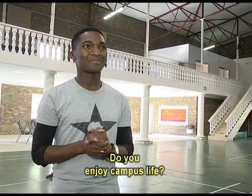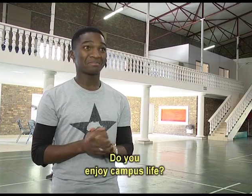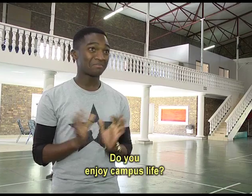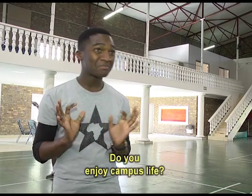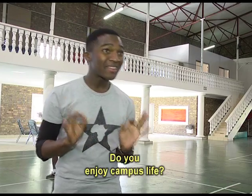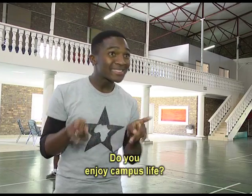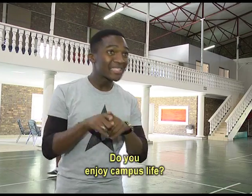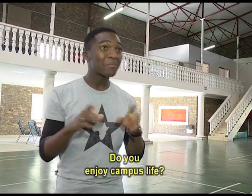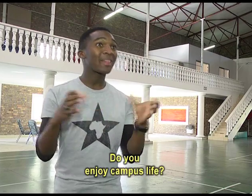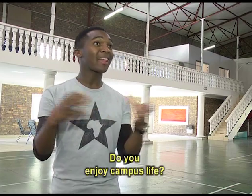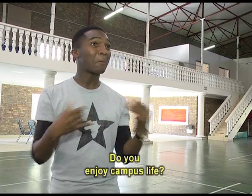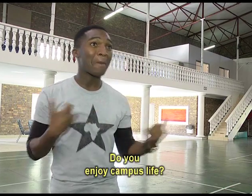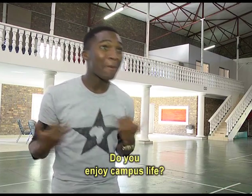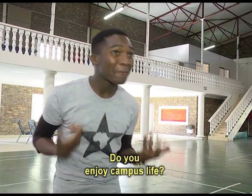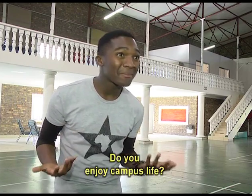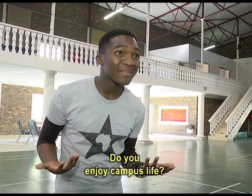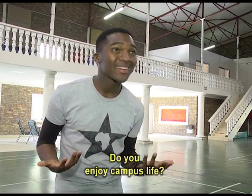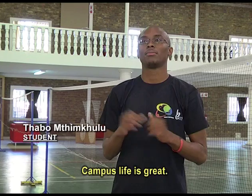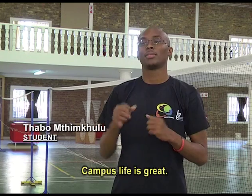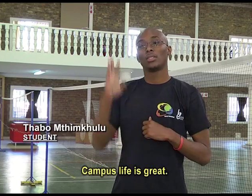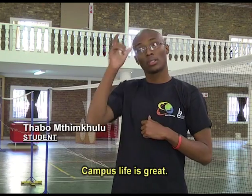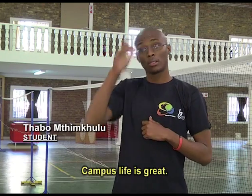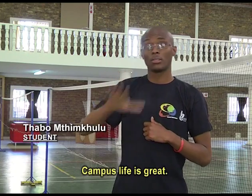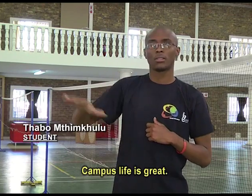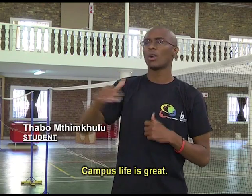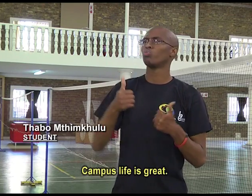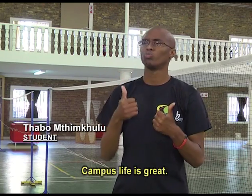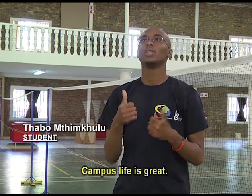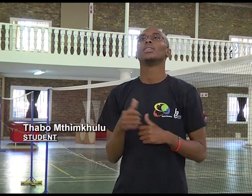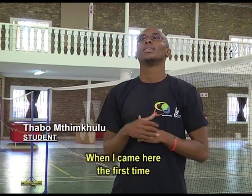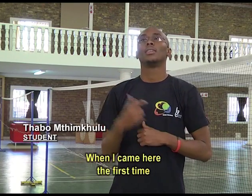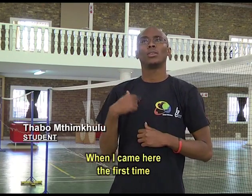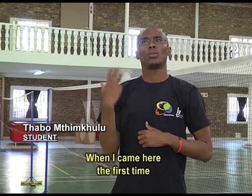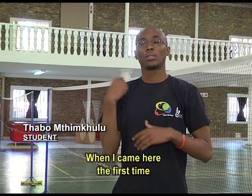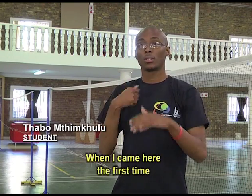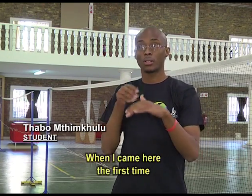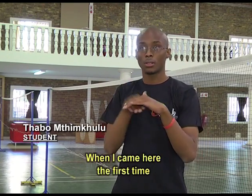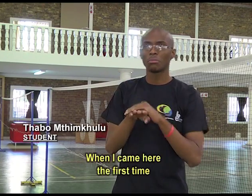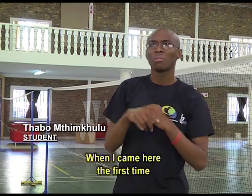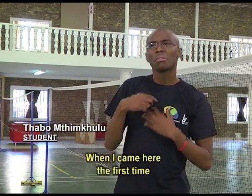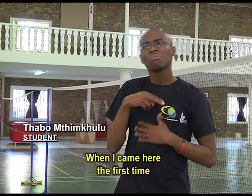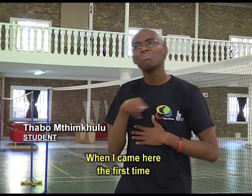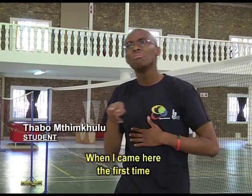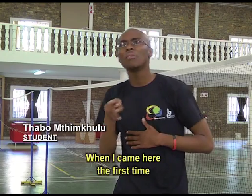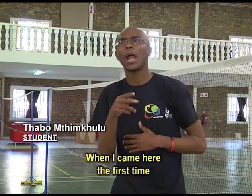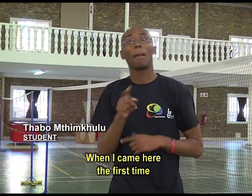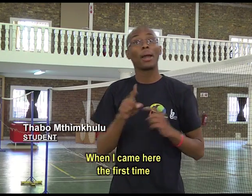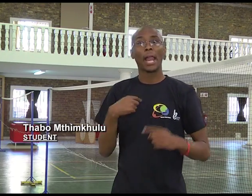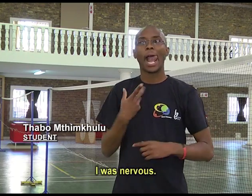Do you enjoy campus life? Campus life is great. When I came here the first time, I